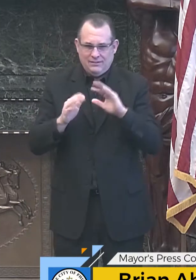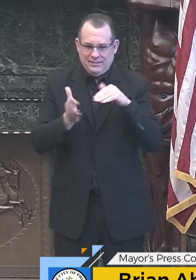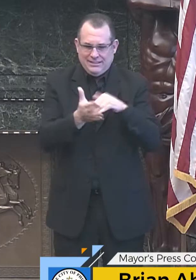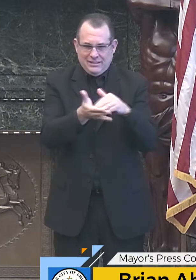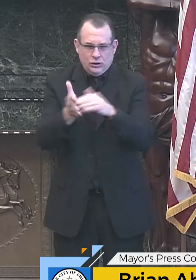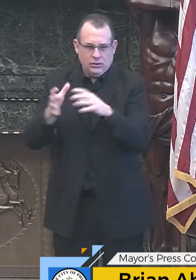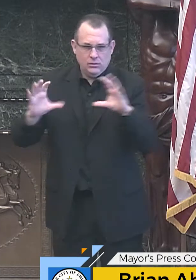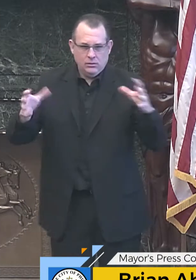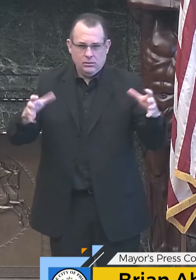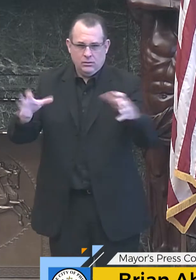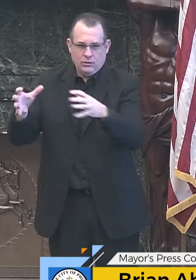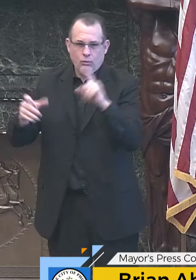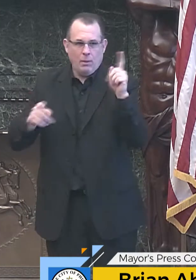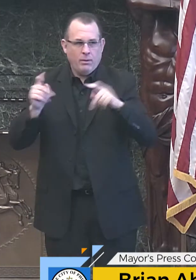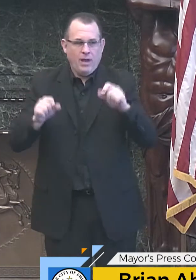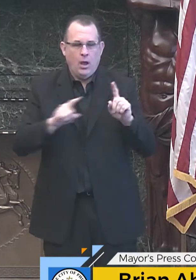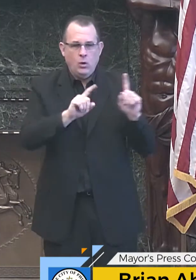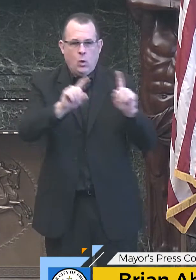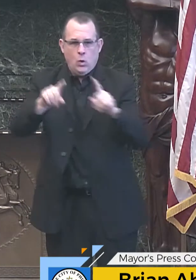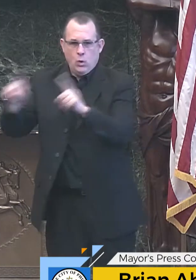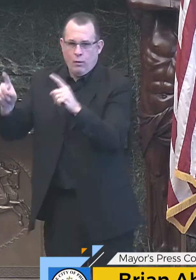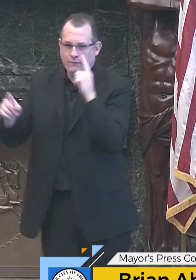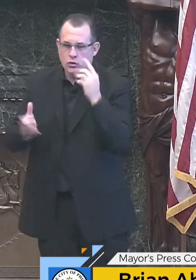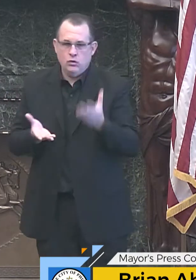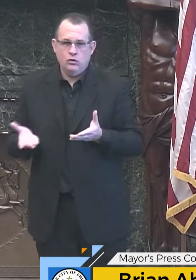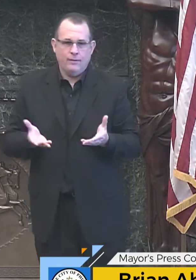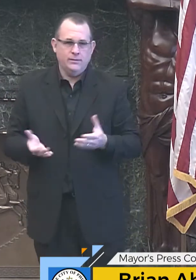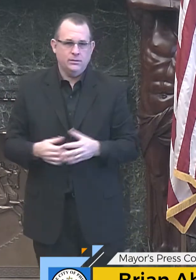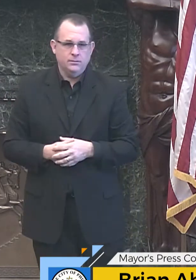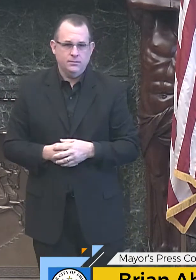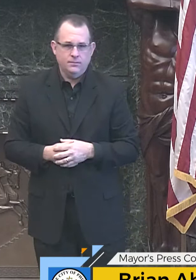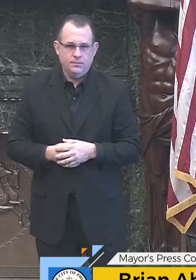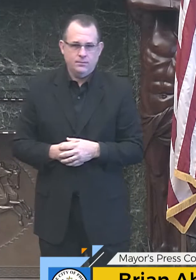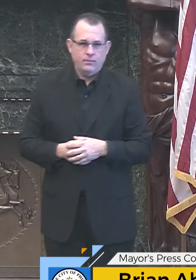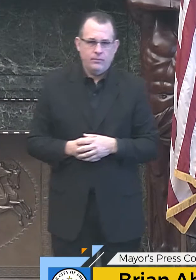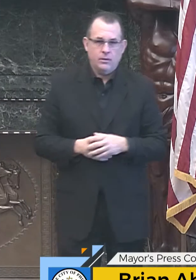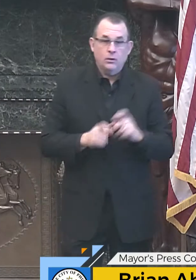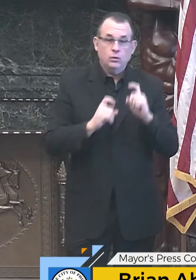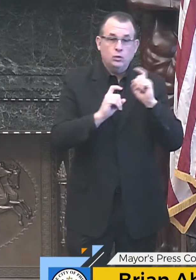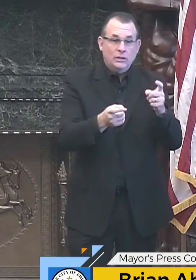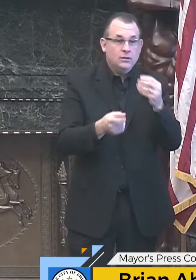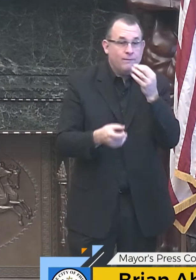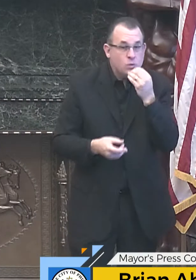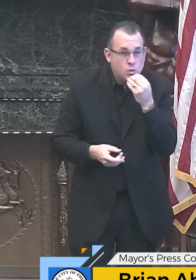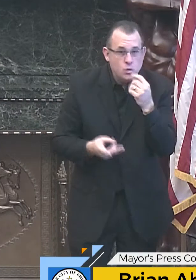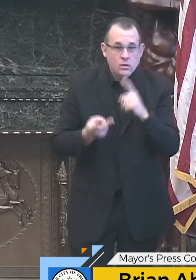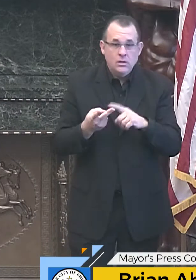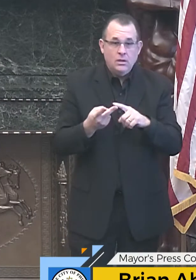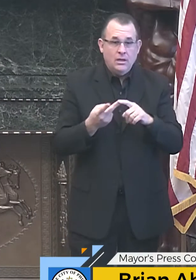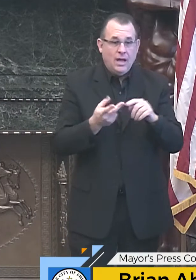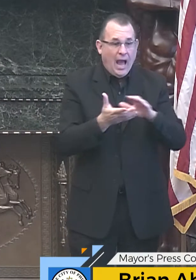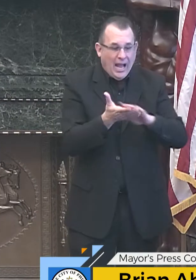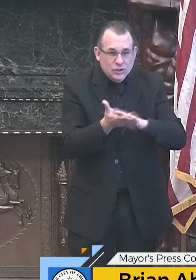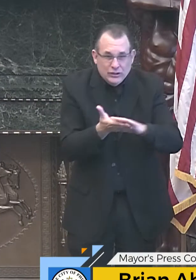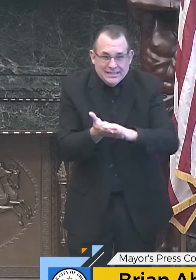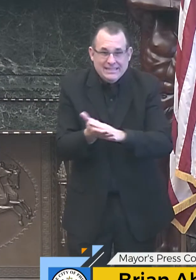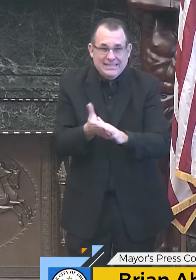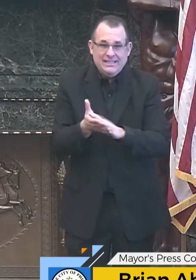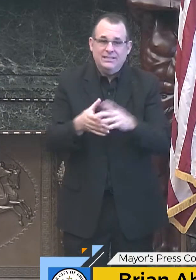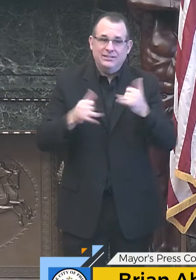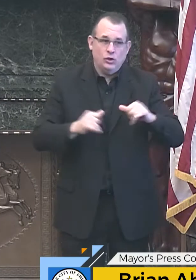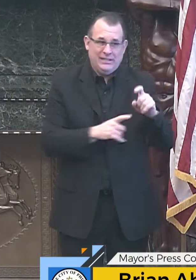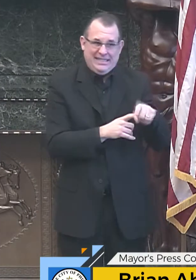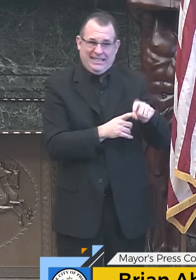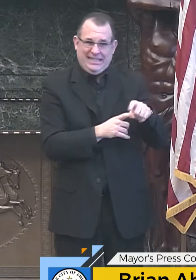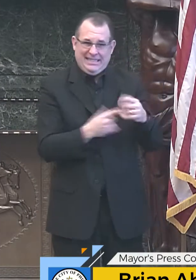to provide critical services. Donations of shelf-stable food and hygiene products are still desperately needed. For congregate